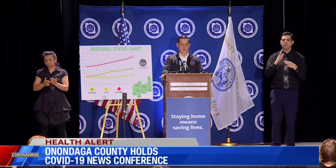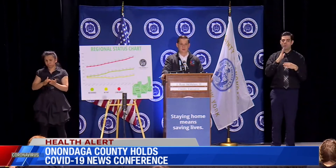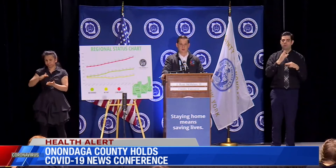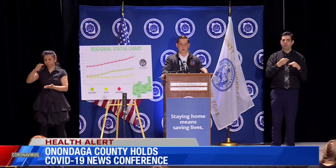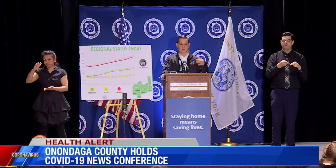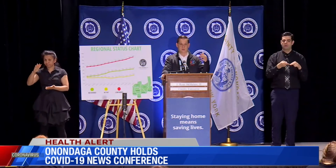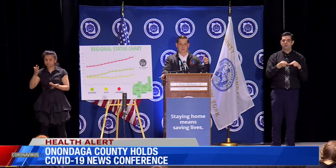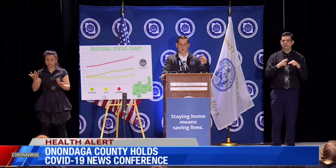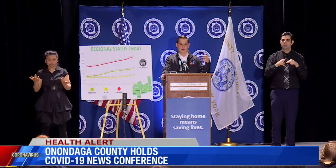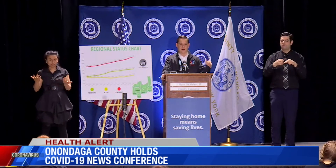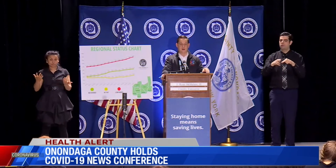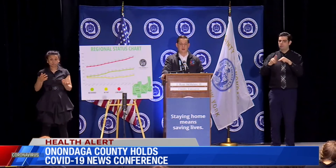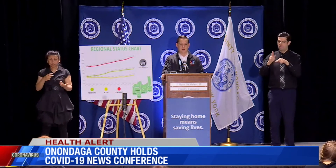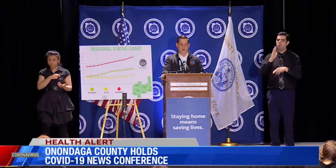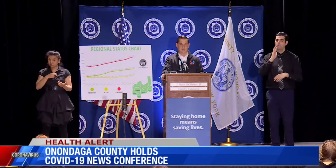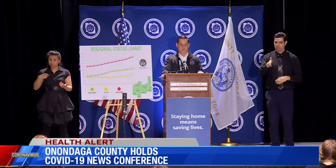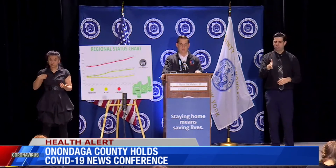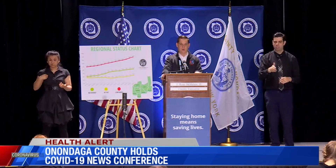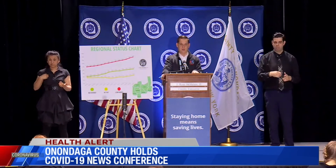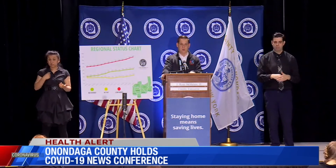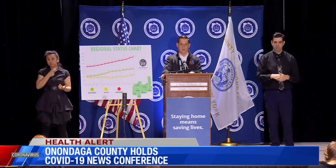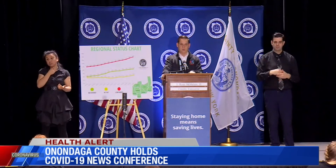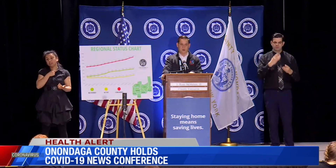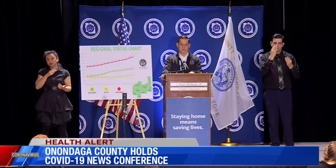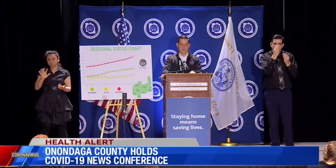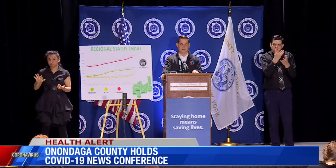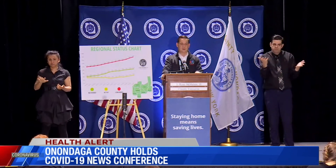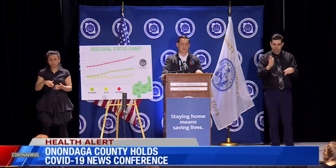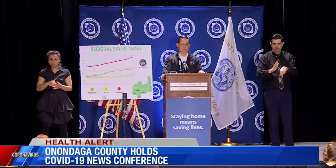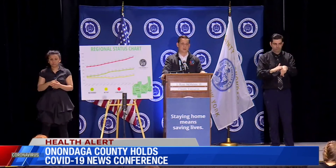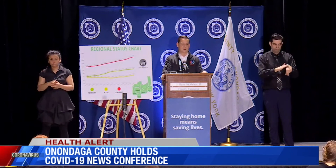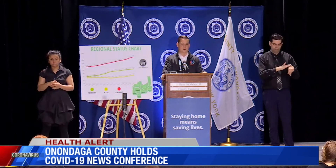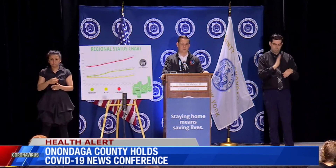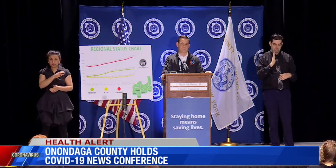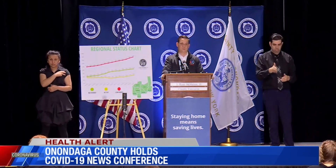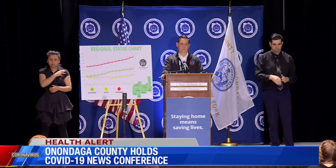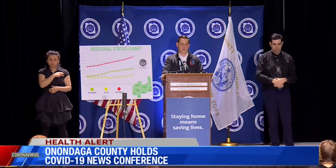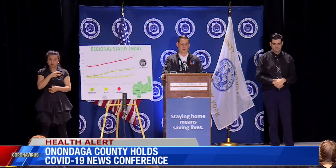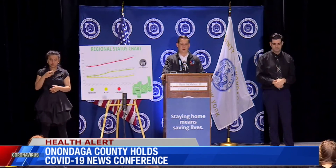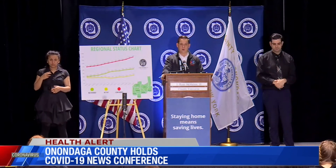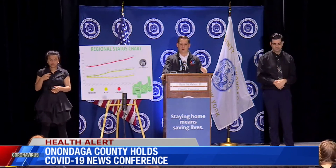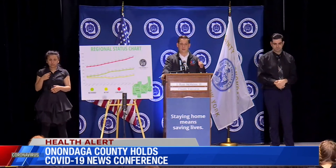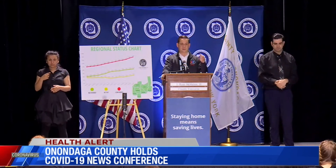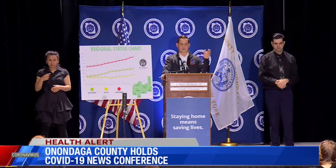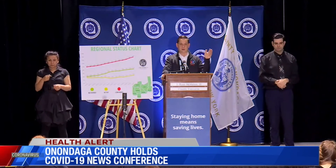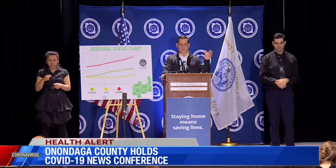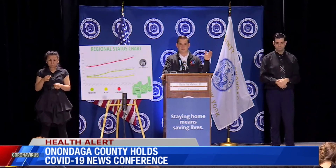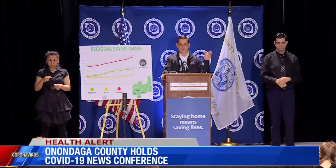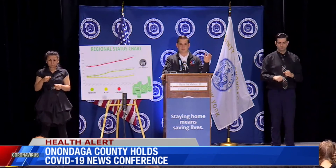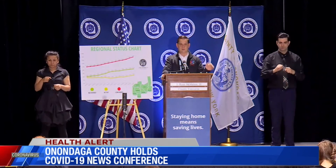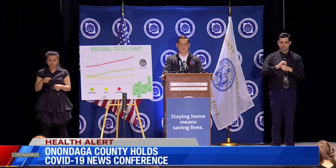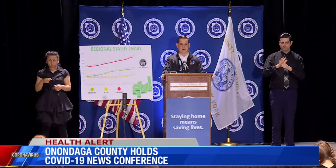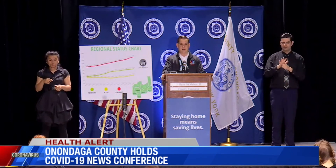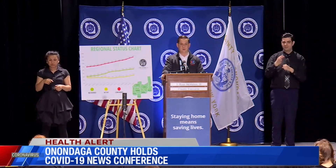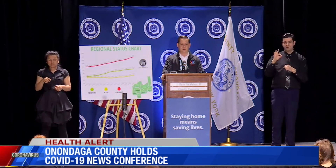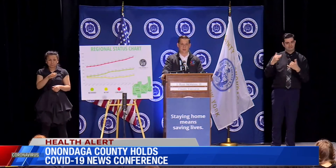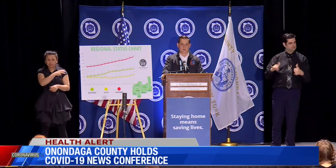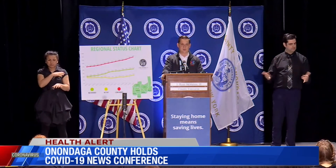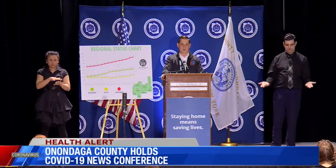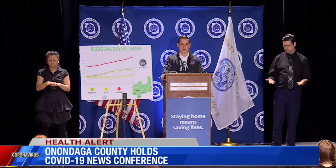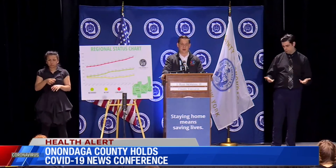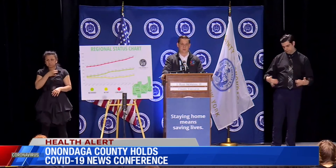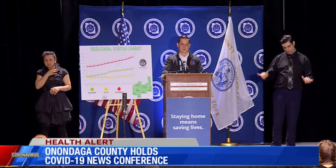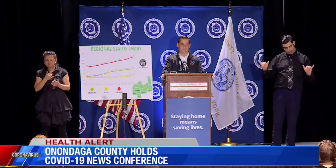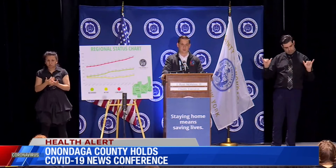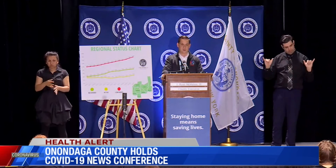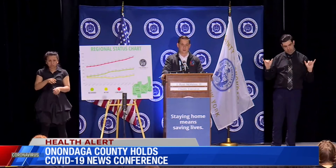truth. And so the public should know that. And it's important that the public realizes it's still going to be here. And the only way it's leaving us is if it flies away